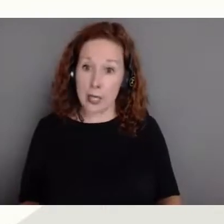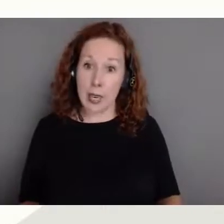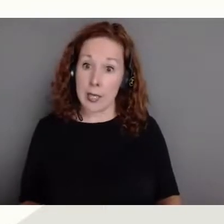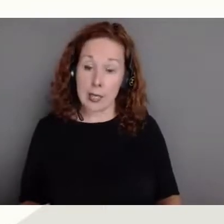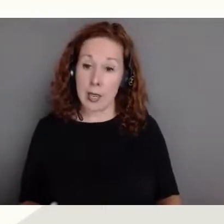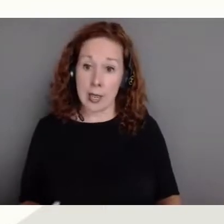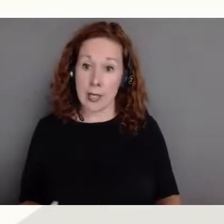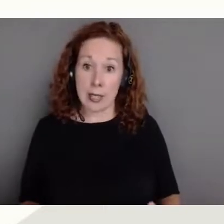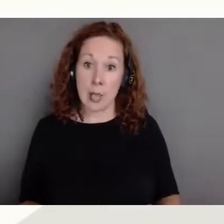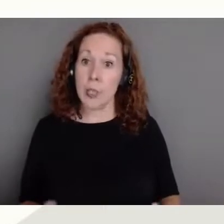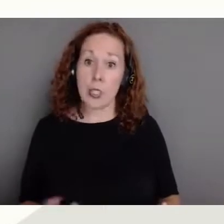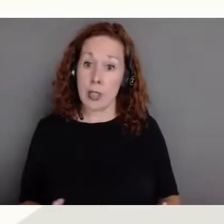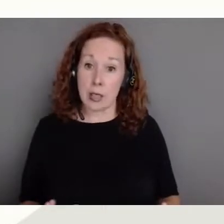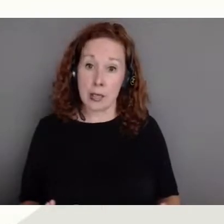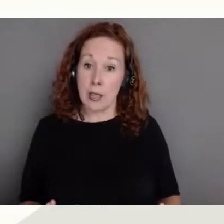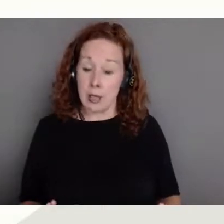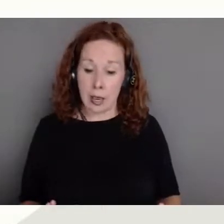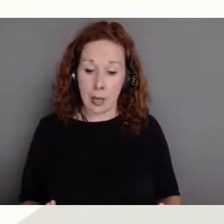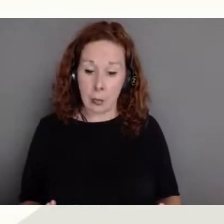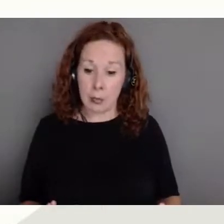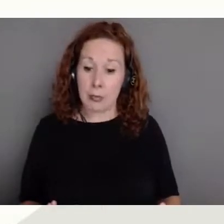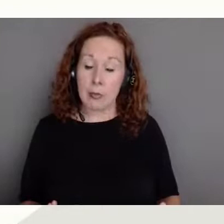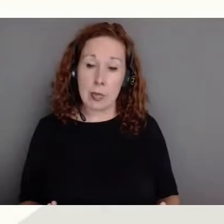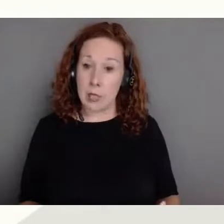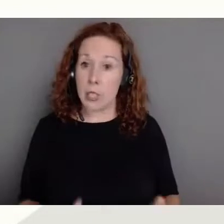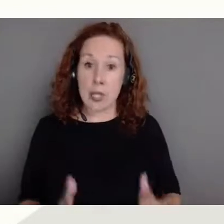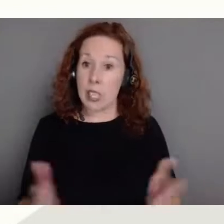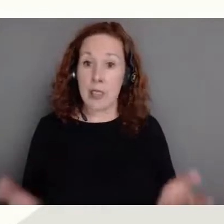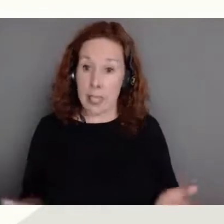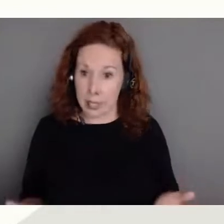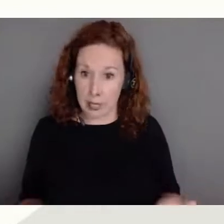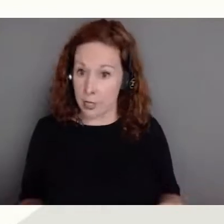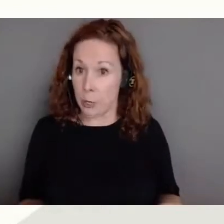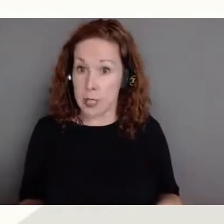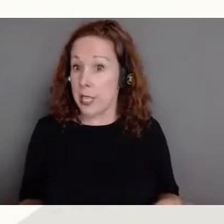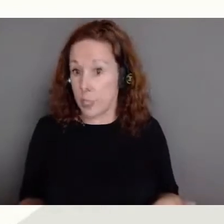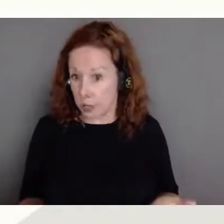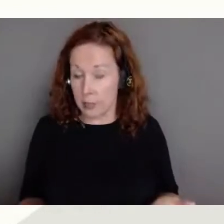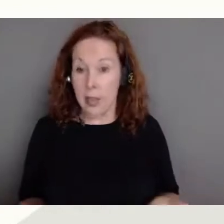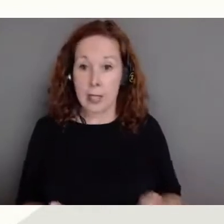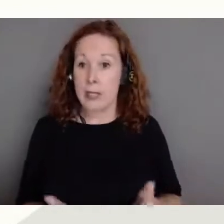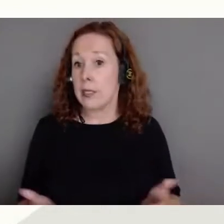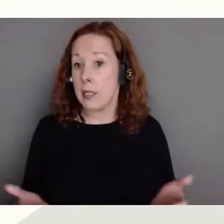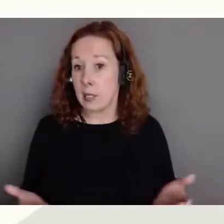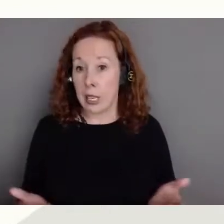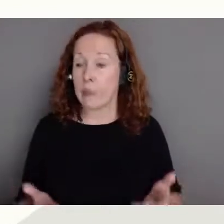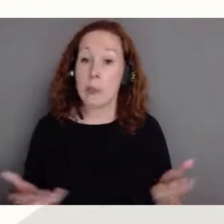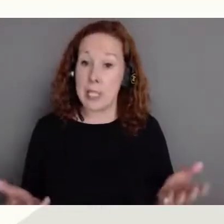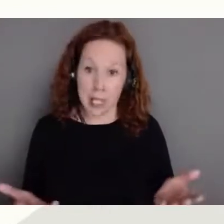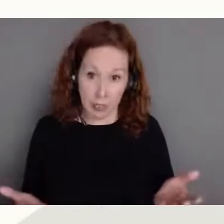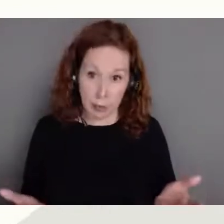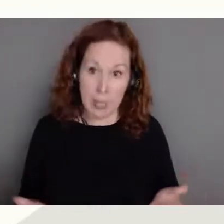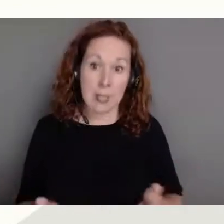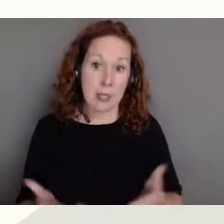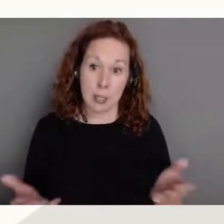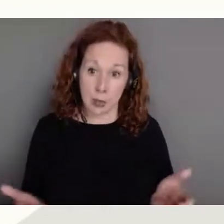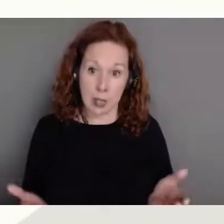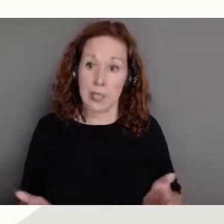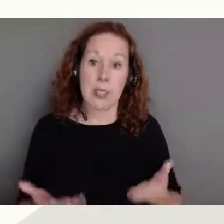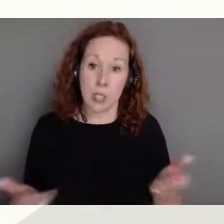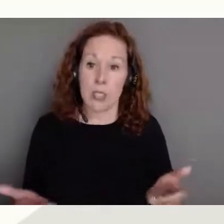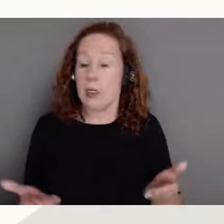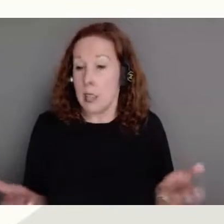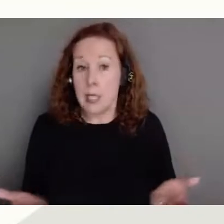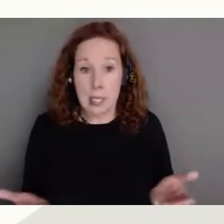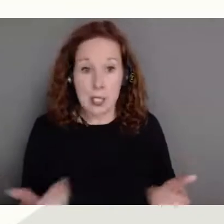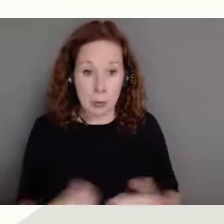is recognized as a language that you need to have ASL interpretation at, like for BC government and different